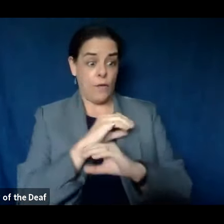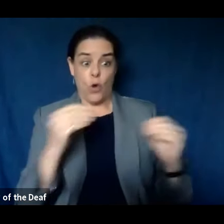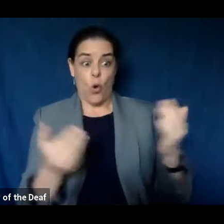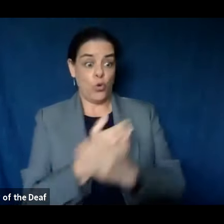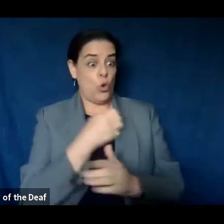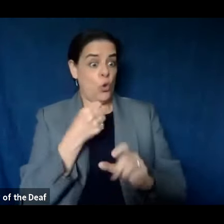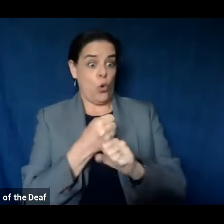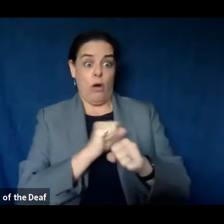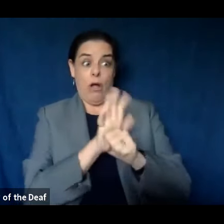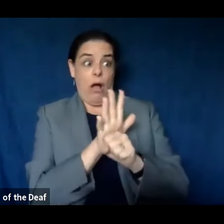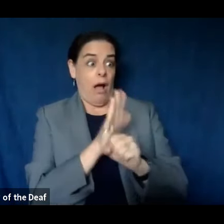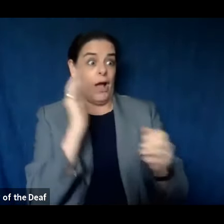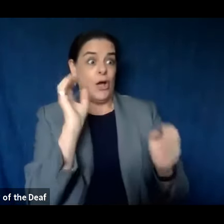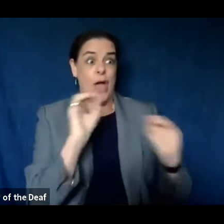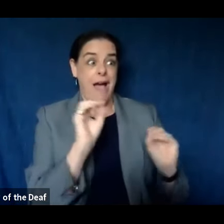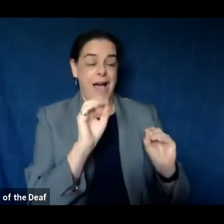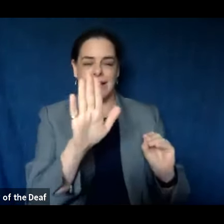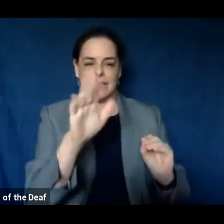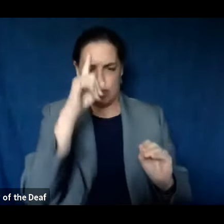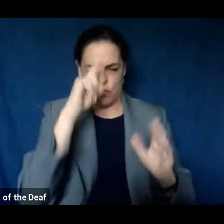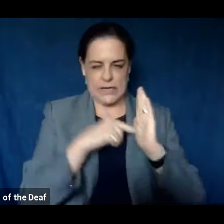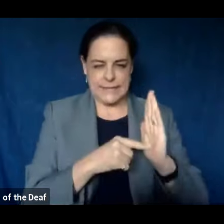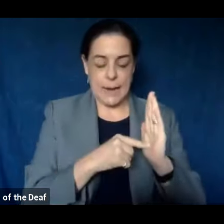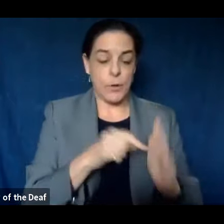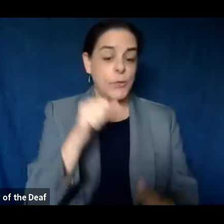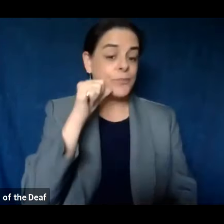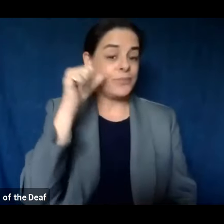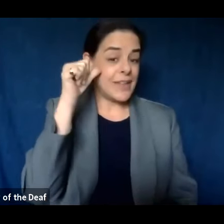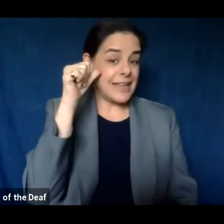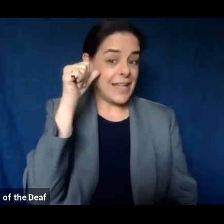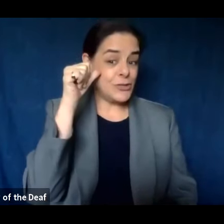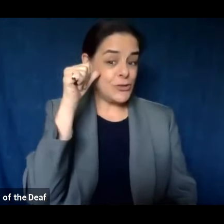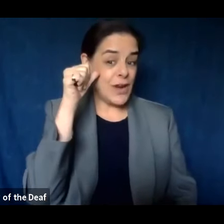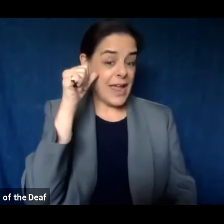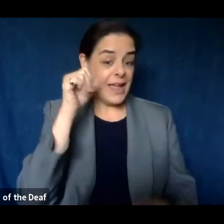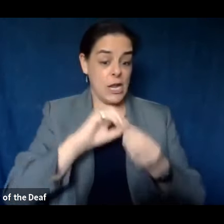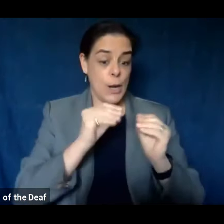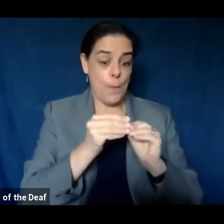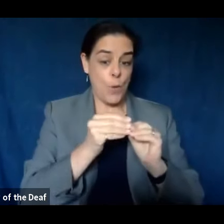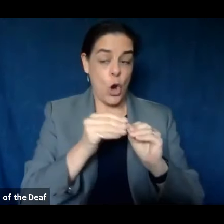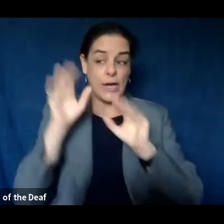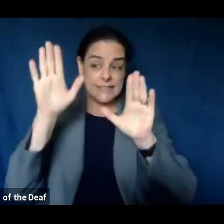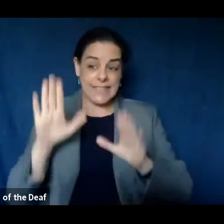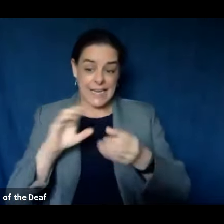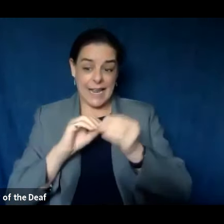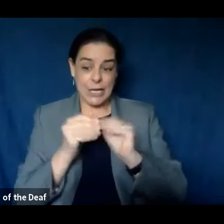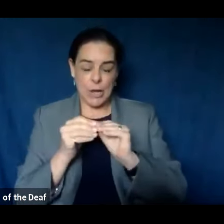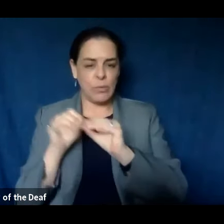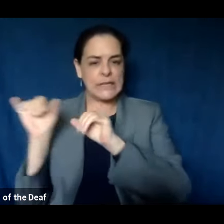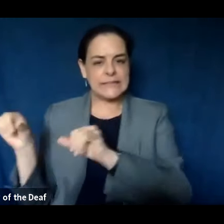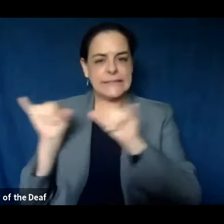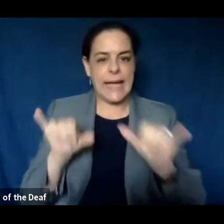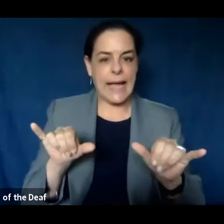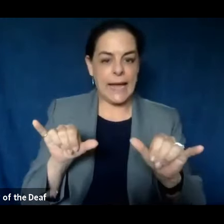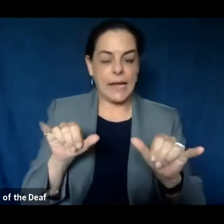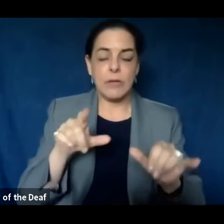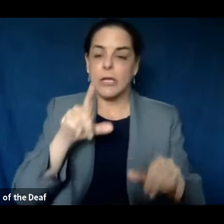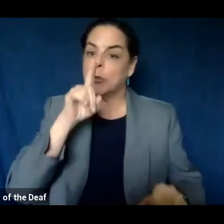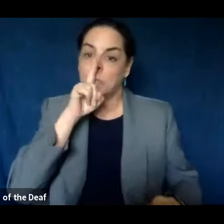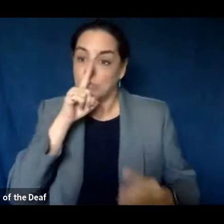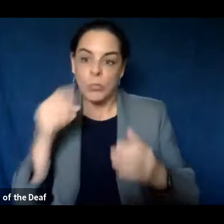For example, yesterday, our case count didn't change from Sundays. It wasn't because we didn't have any new